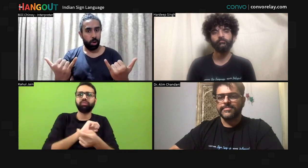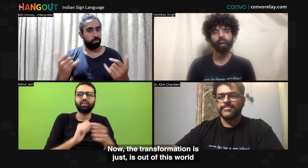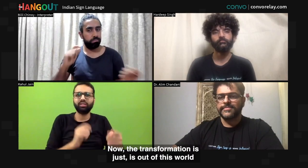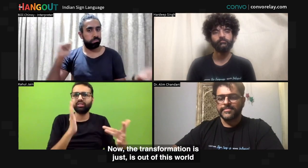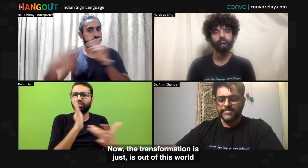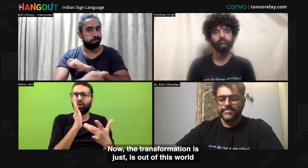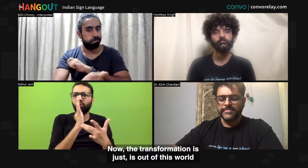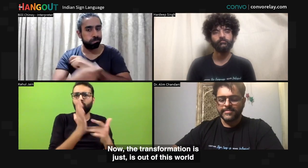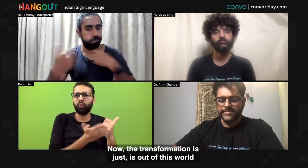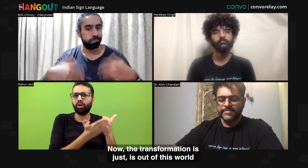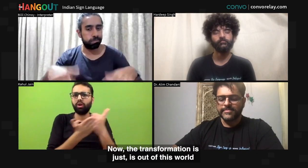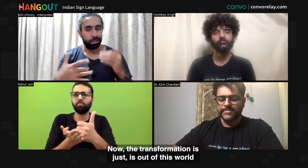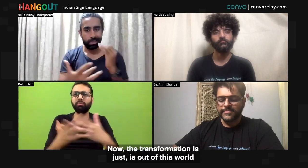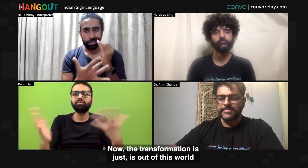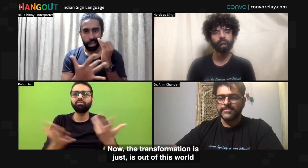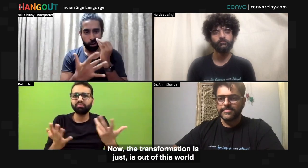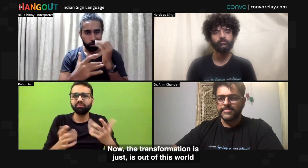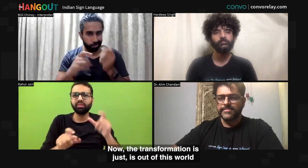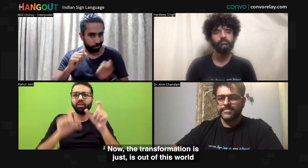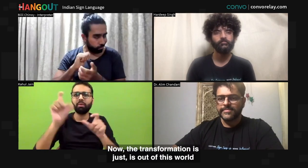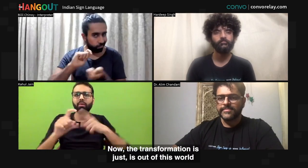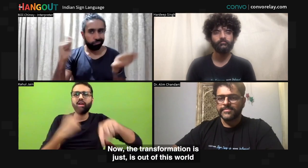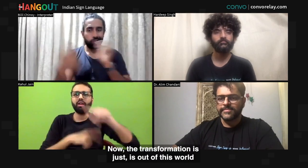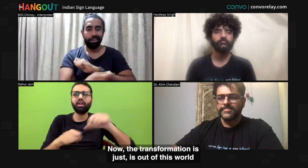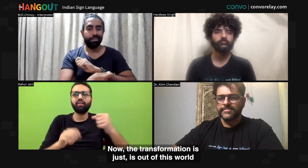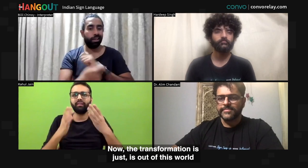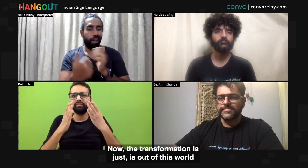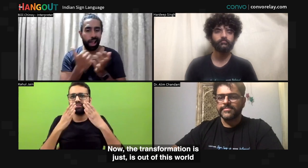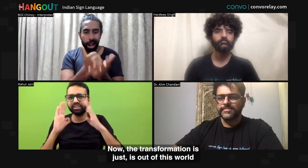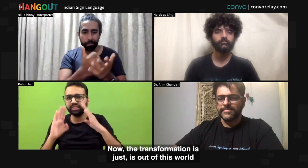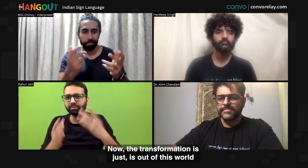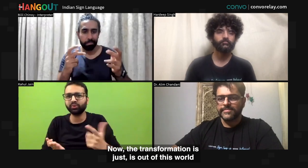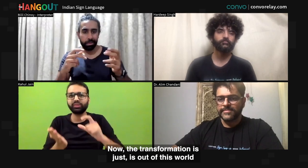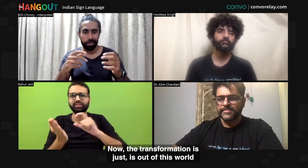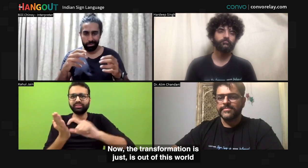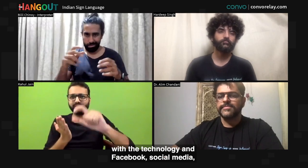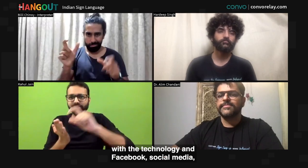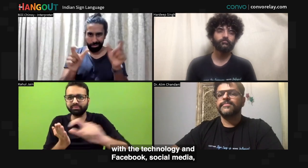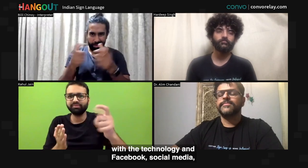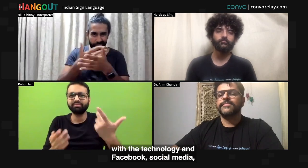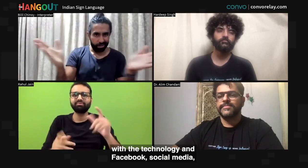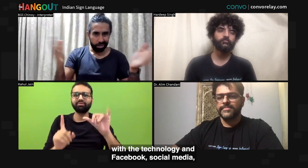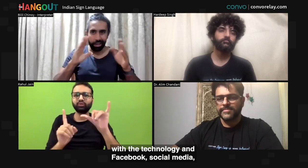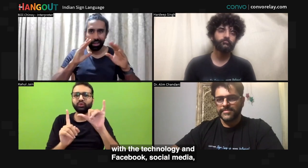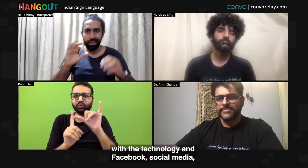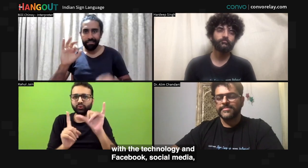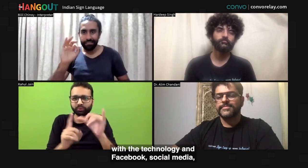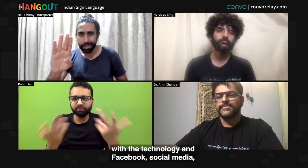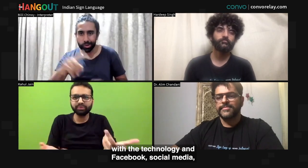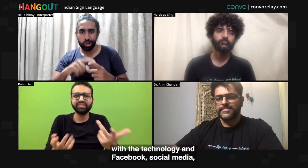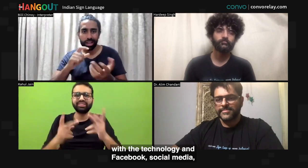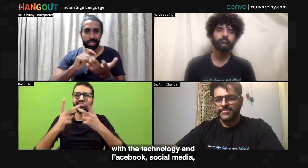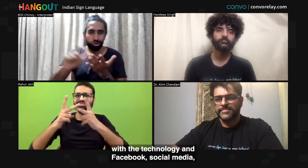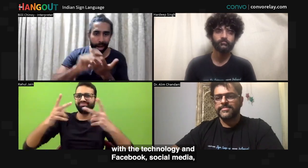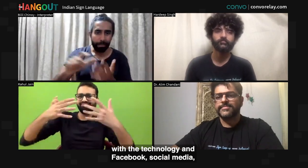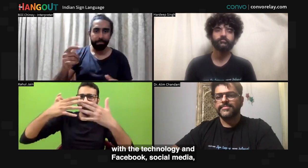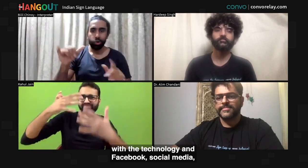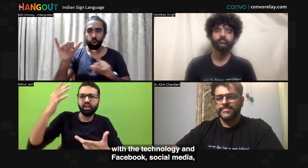Now, the transformation is just, it's out of this world with the technology and Facebook, social